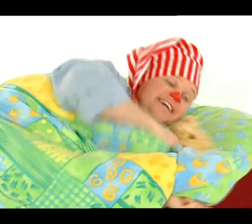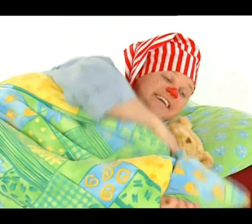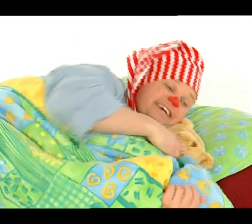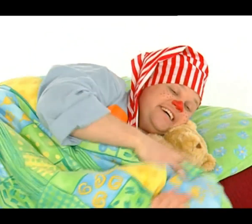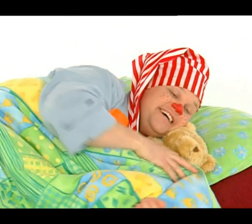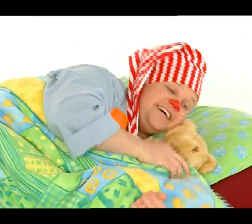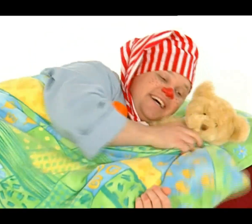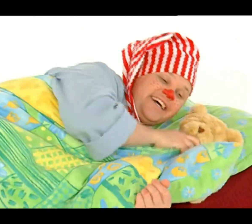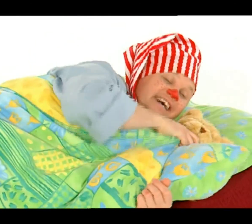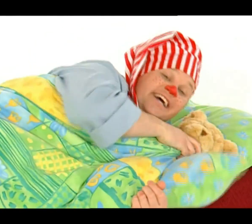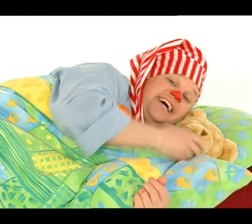Good night, Mr. Tumble.